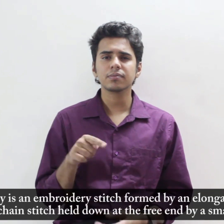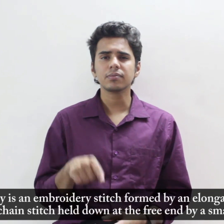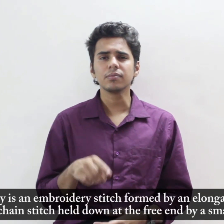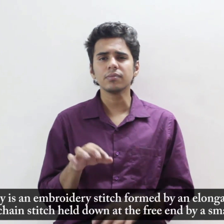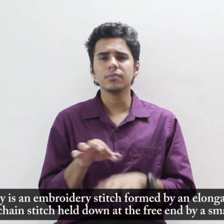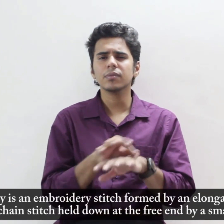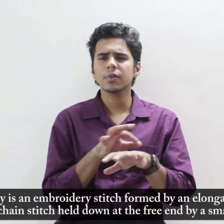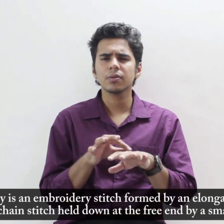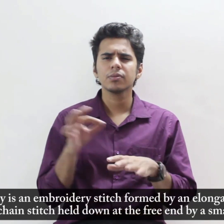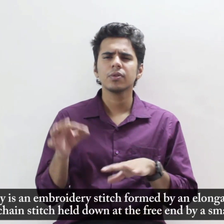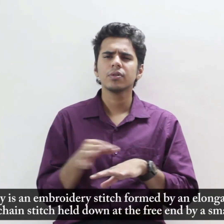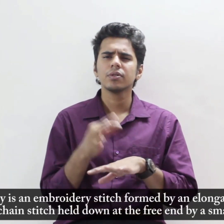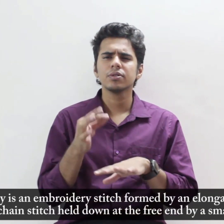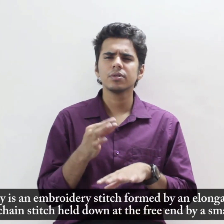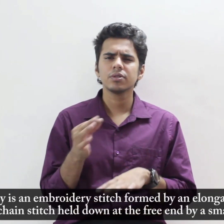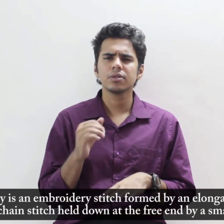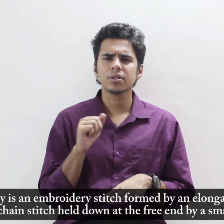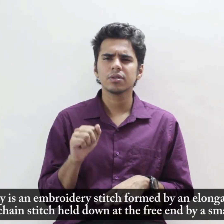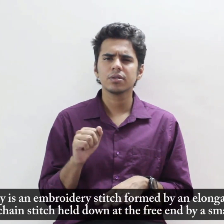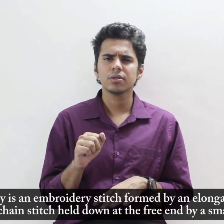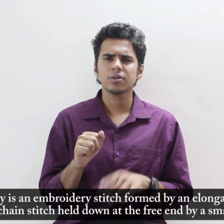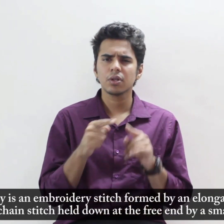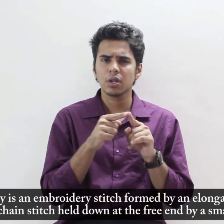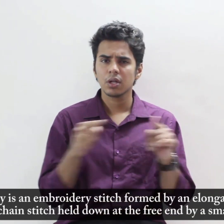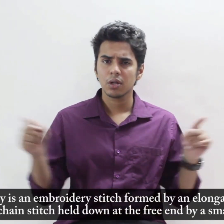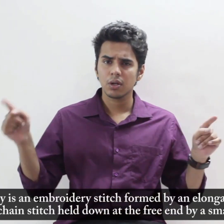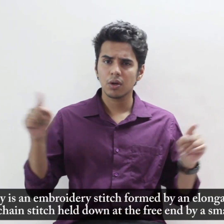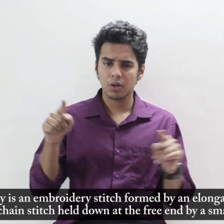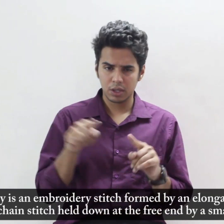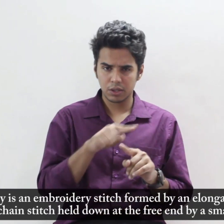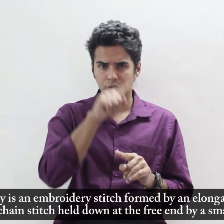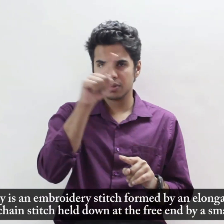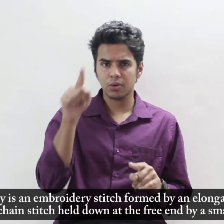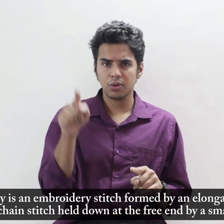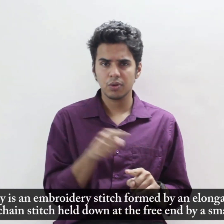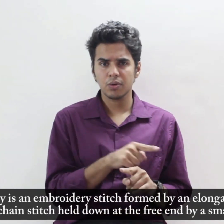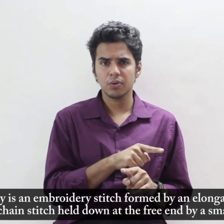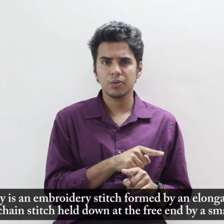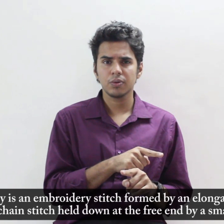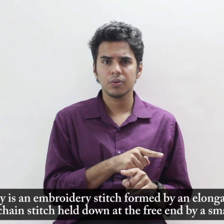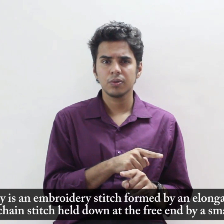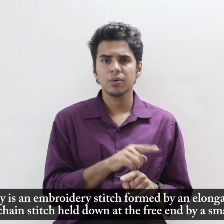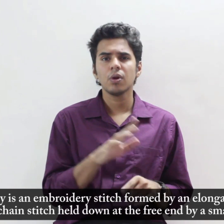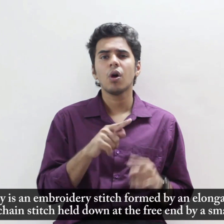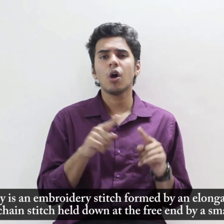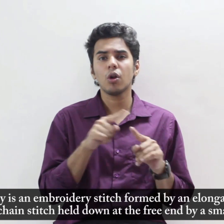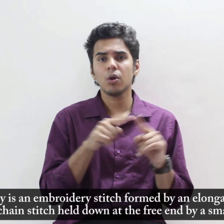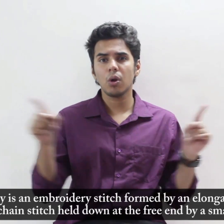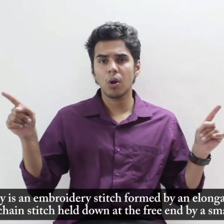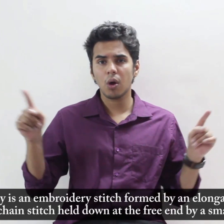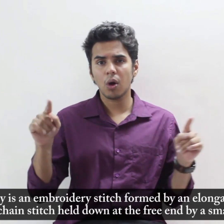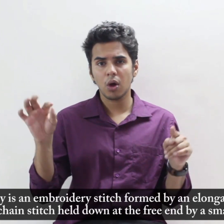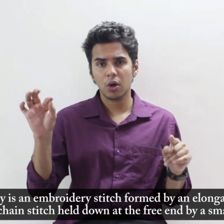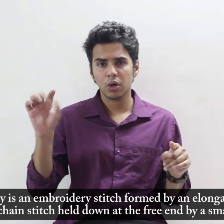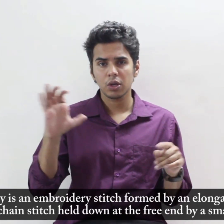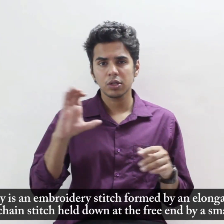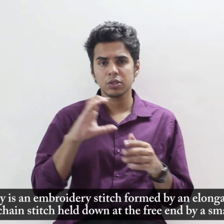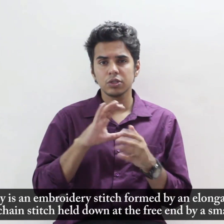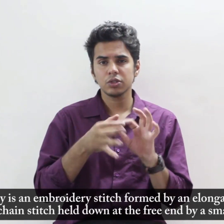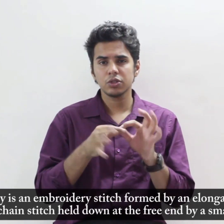Lazy daisy is an embroidery stitch formed by elongated loop or a long chain stitch held down at the free end